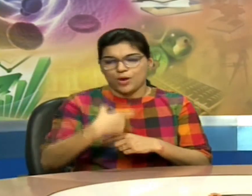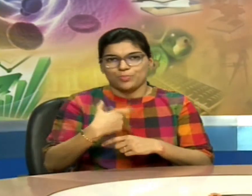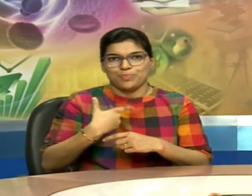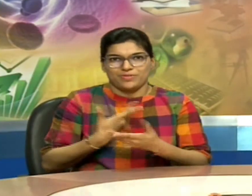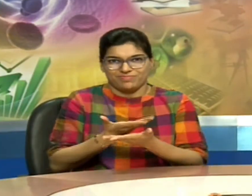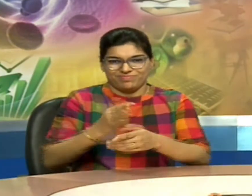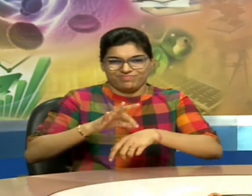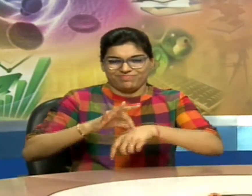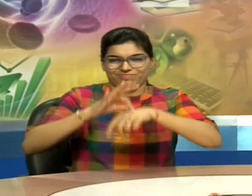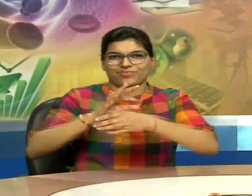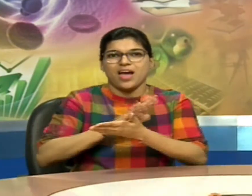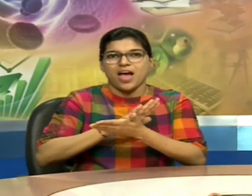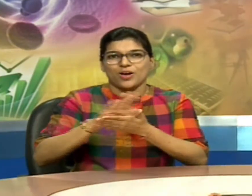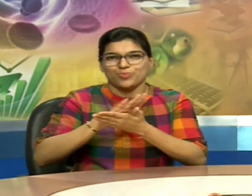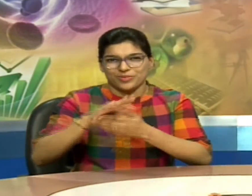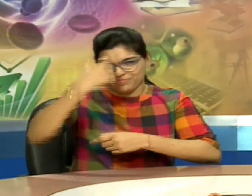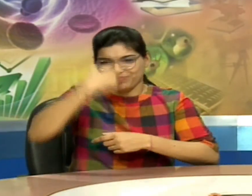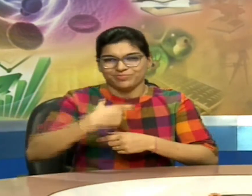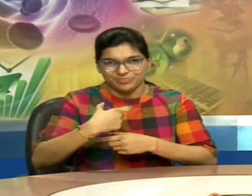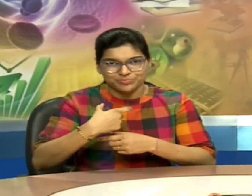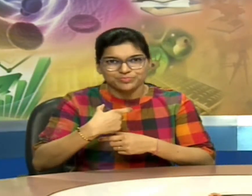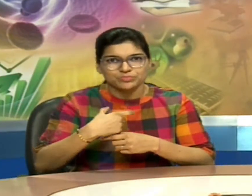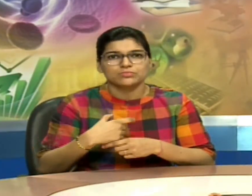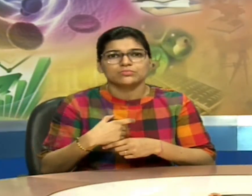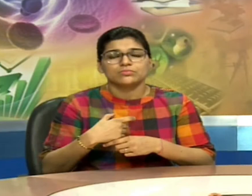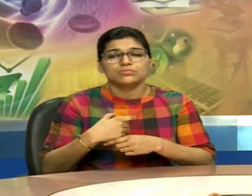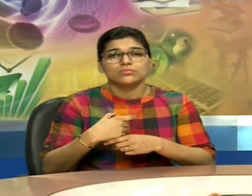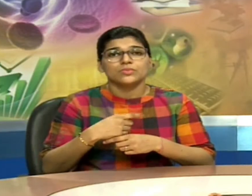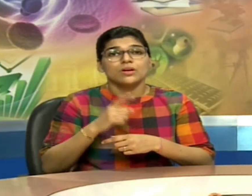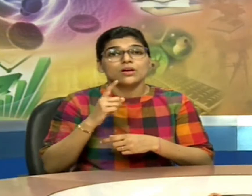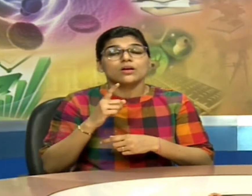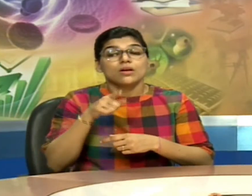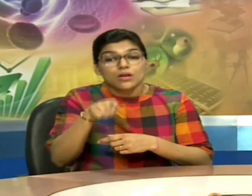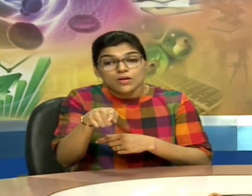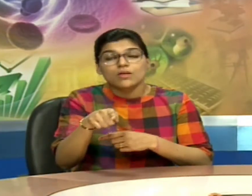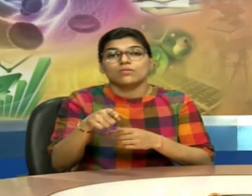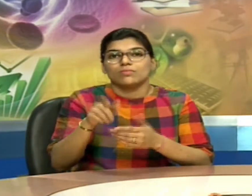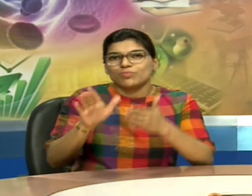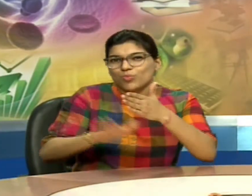and other natural objects around us.